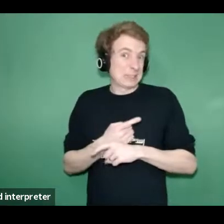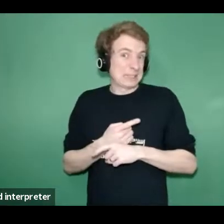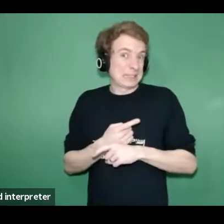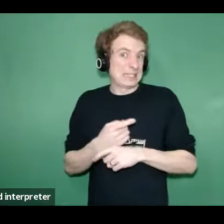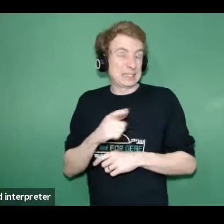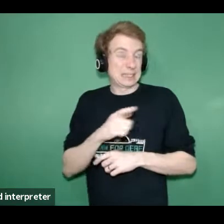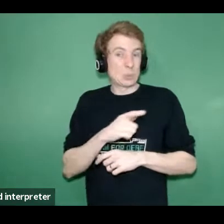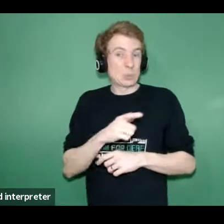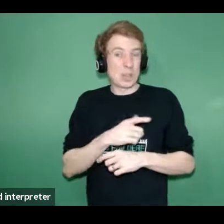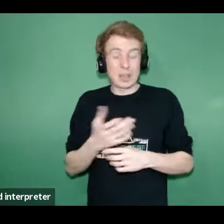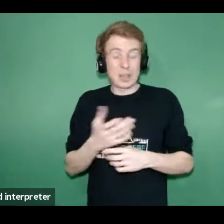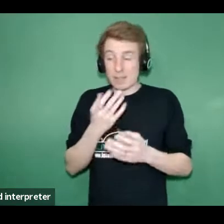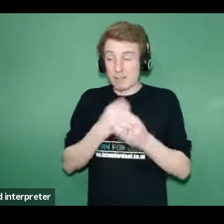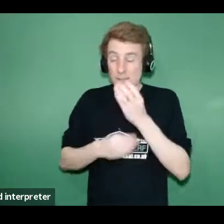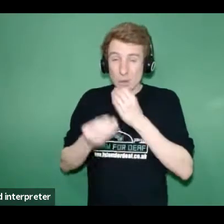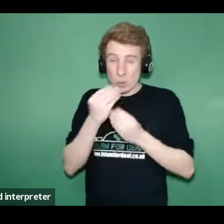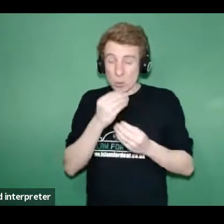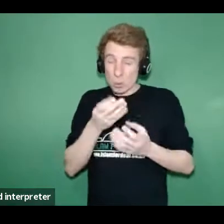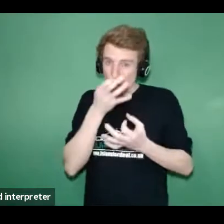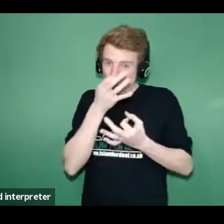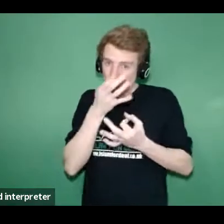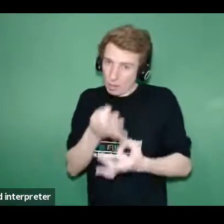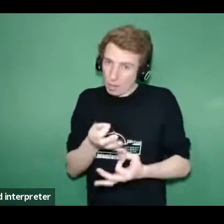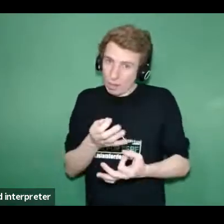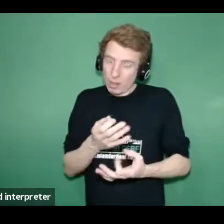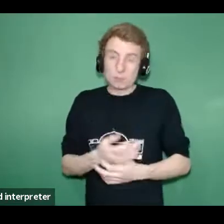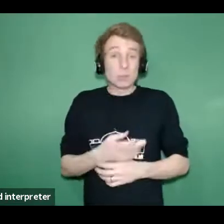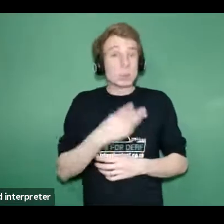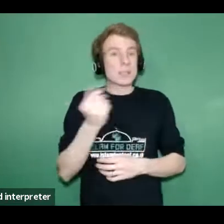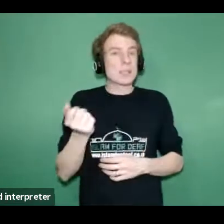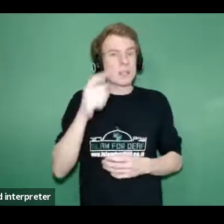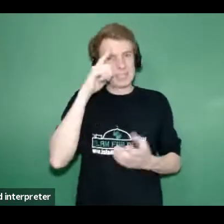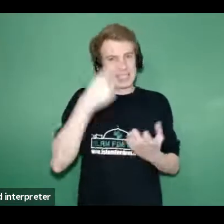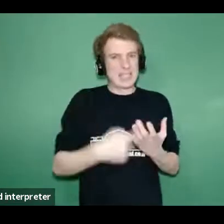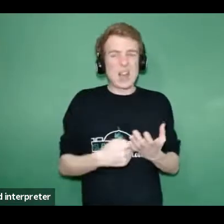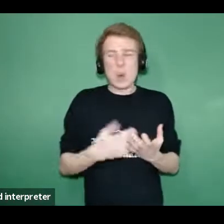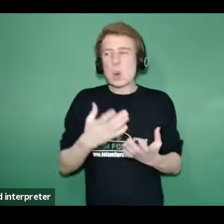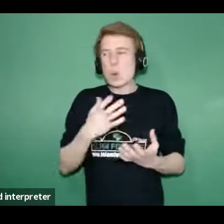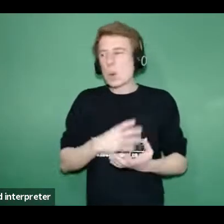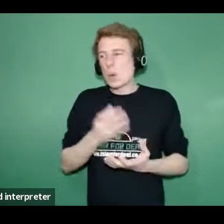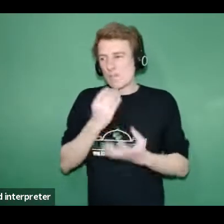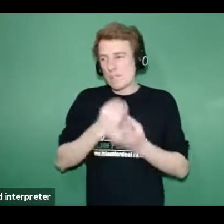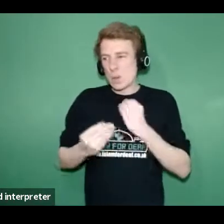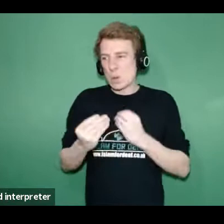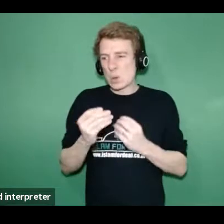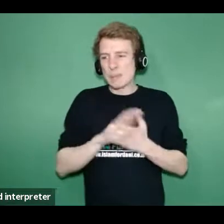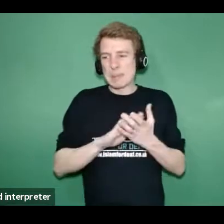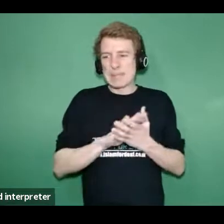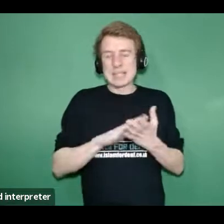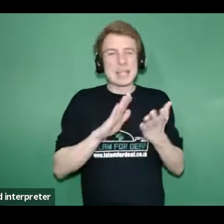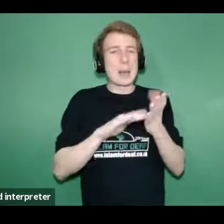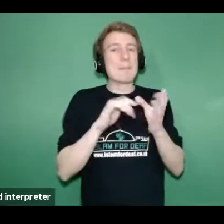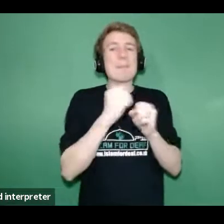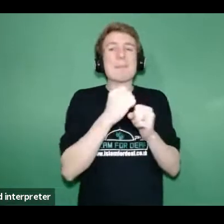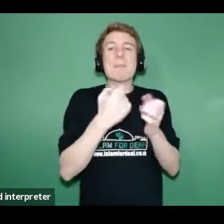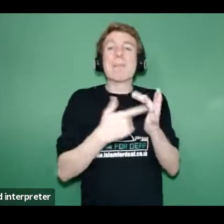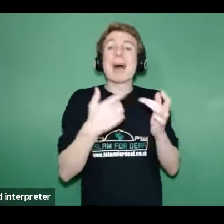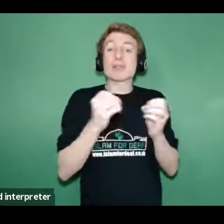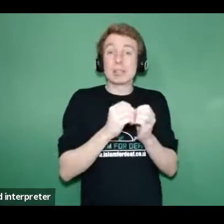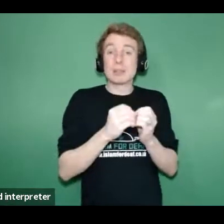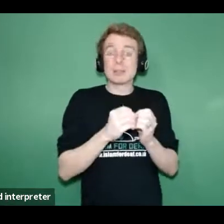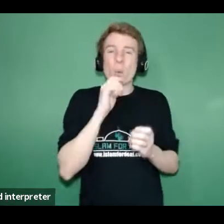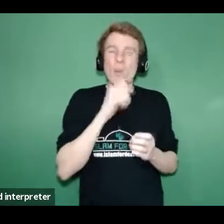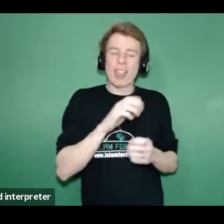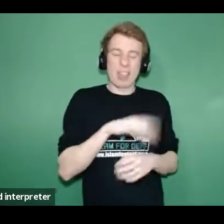pray the prayer, the Maghrib prayer at home. But rather, what the guidance of the Prophet, peace and blessings be upon